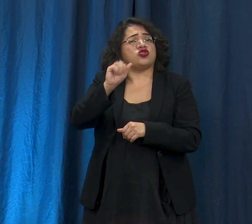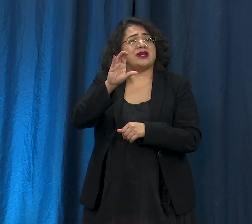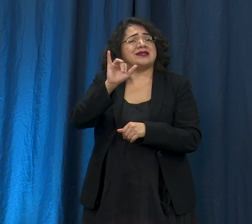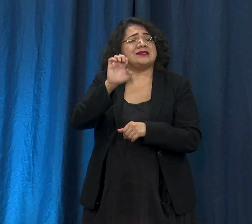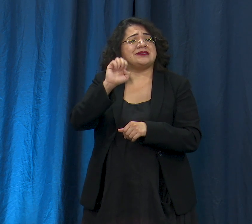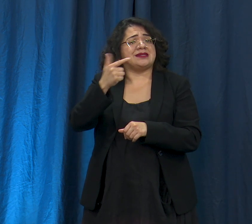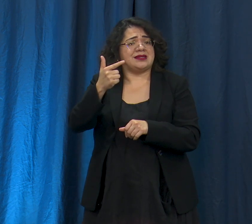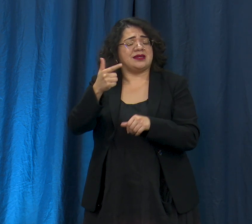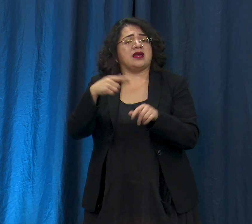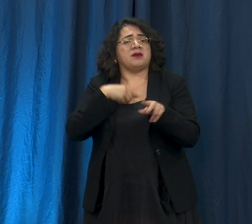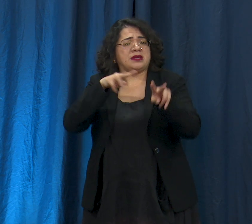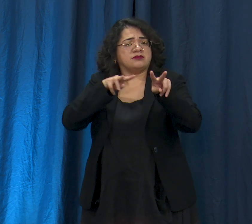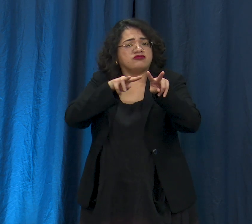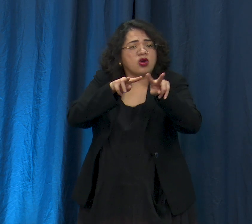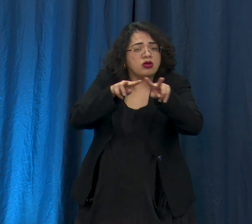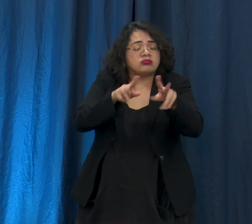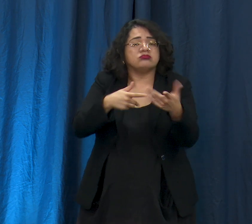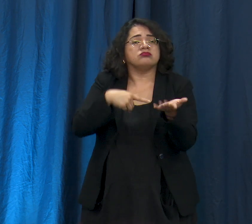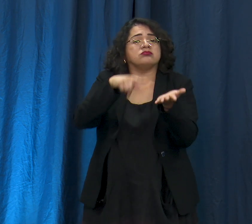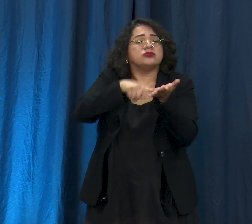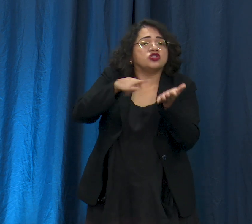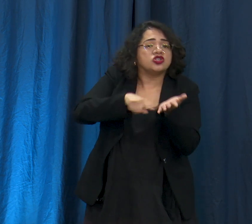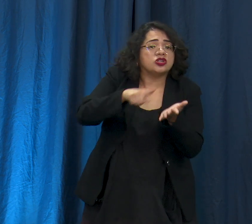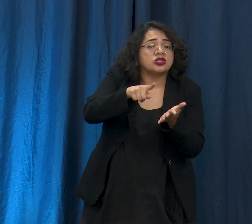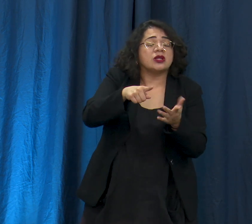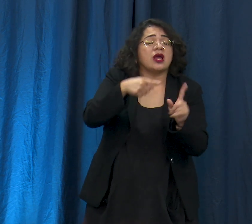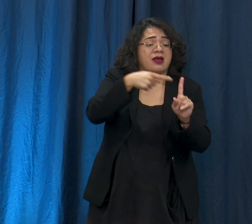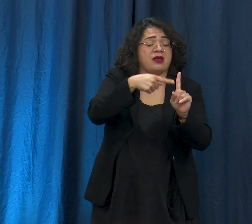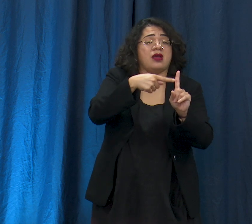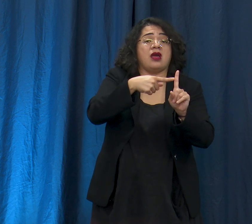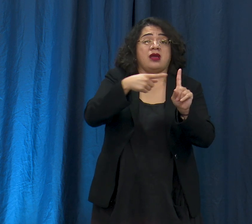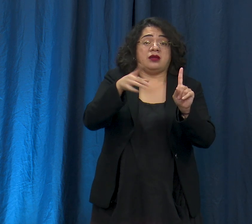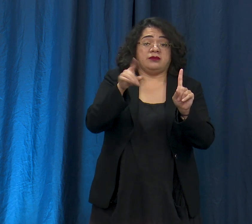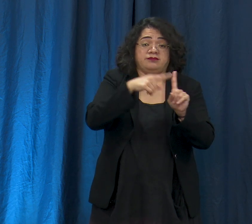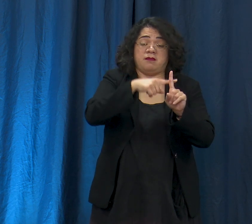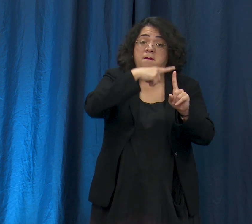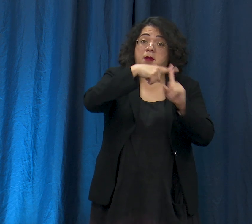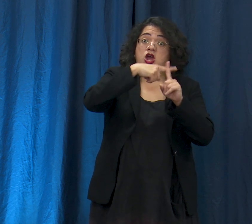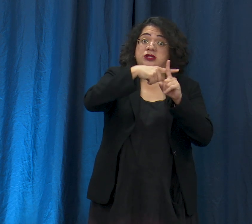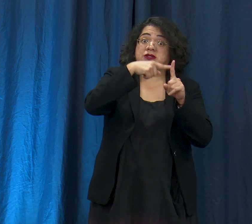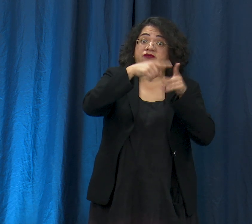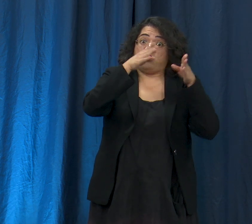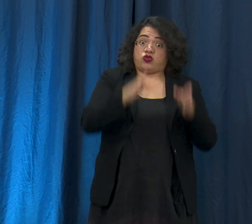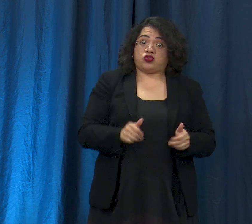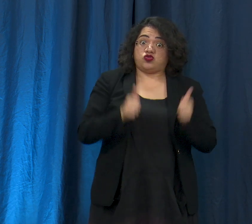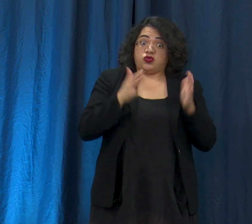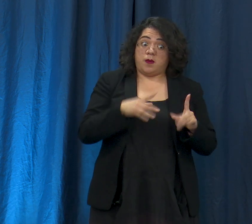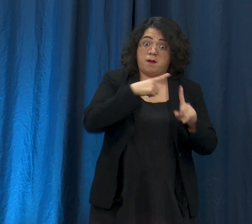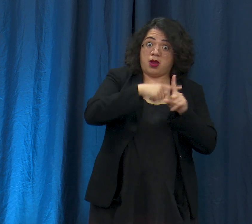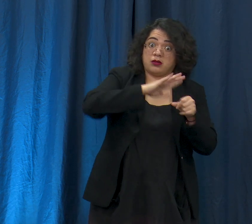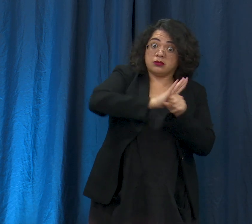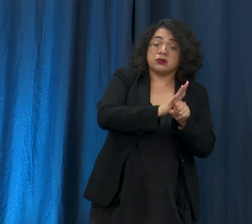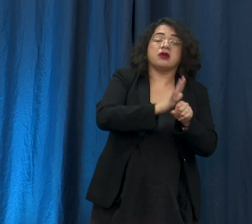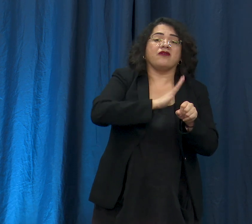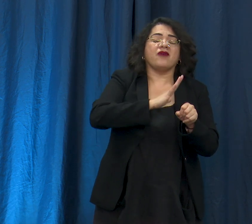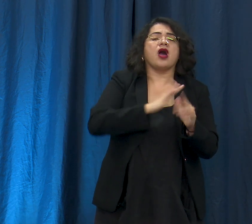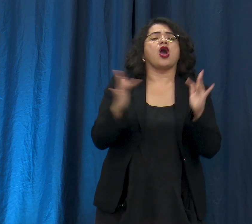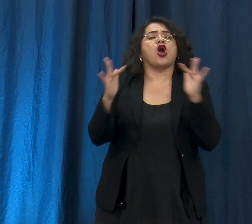up with anyone that a confirmed case has had contact with while they may have been infectious. Contact tracing